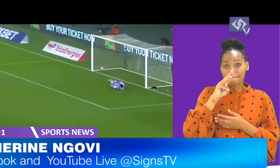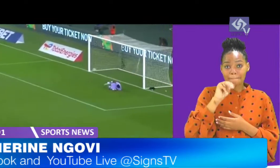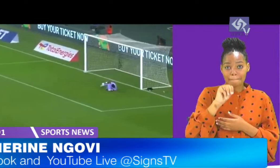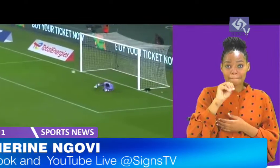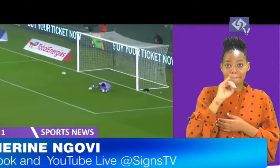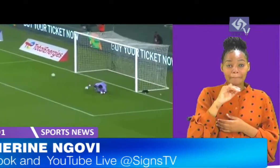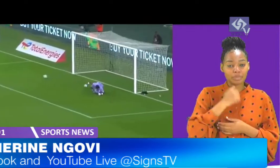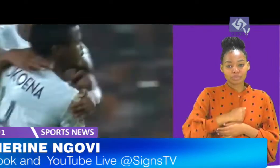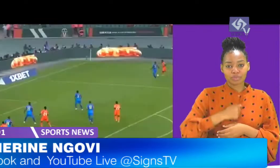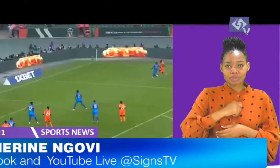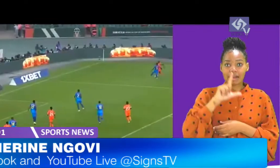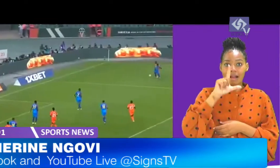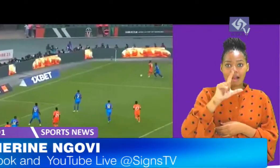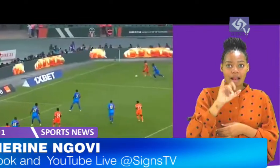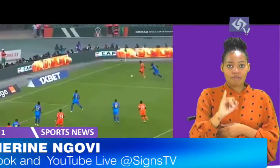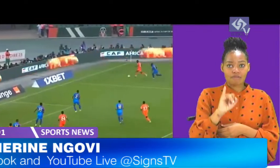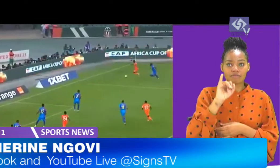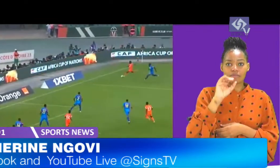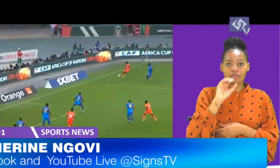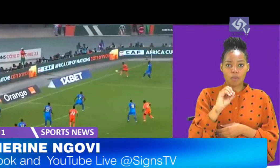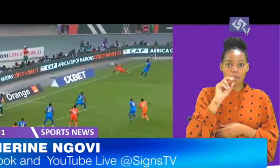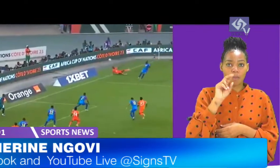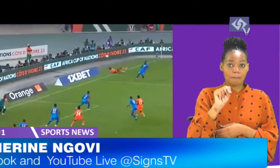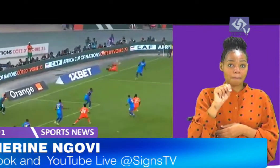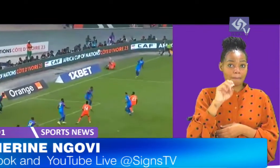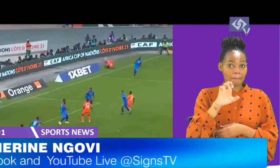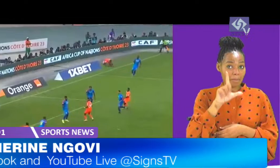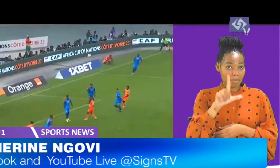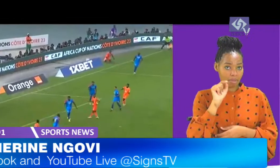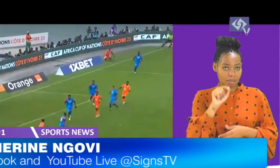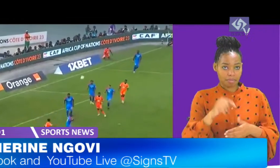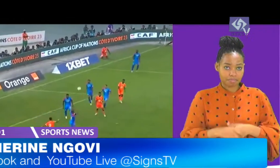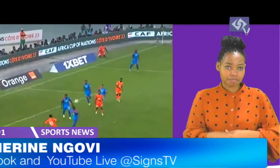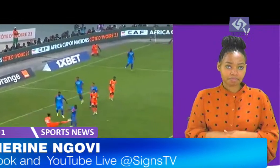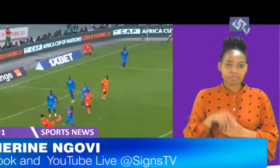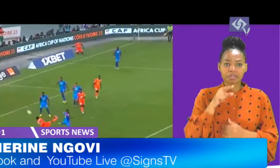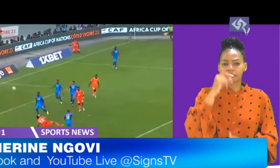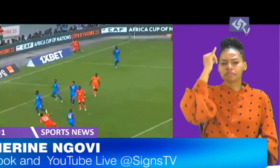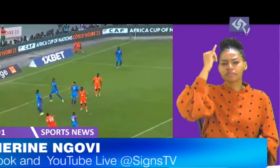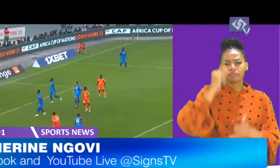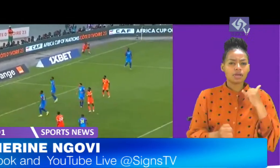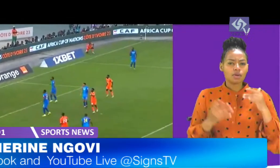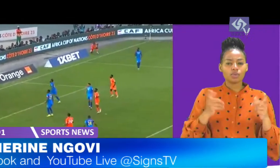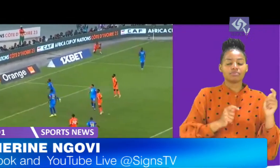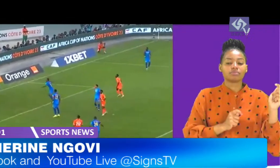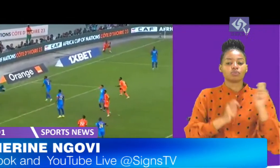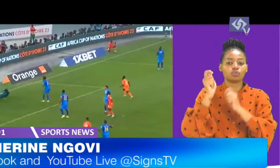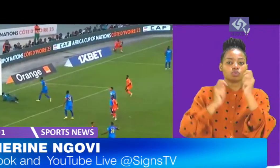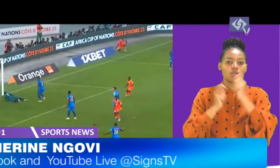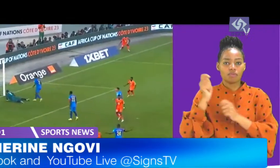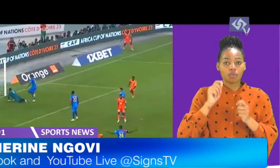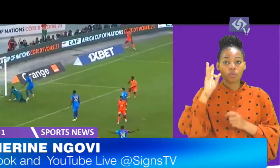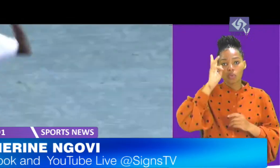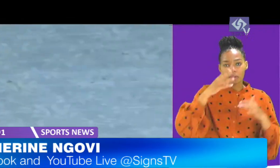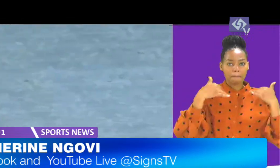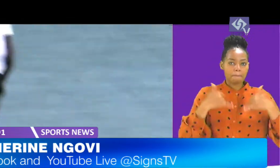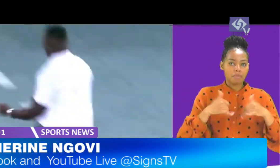and up over Leopards goalkeeper Leon Mbasi. The finals of the tournament will be played